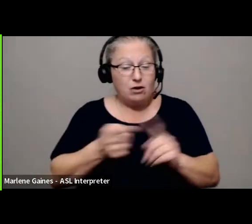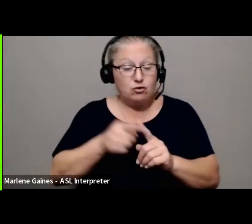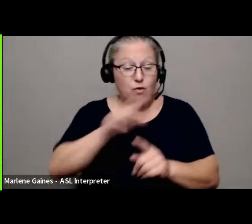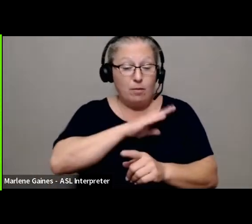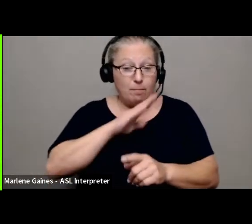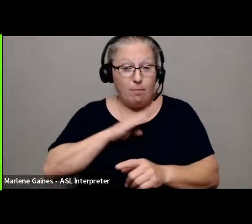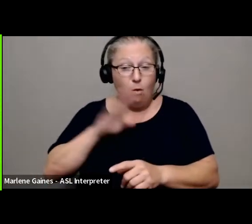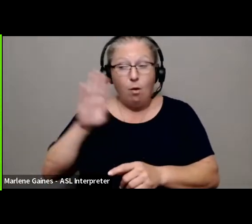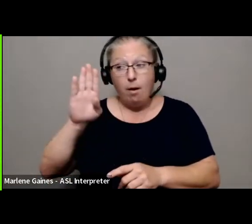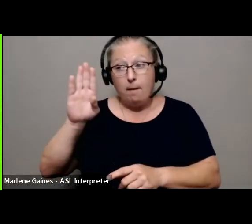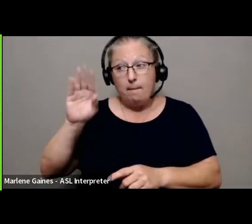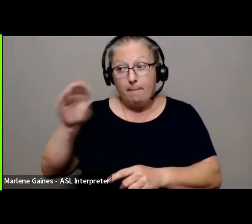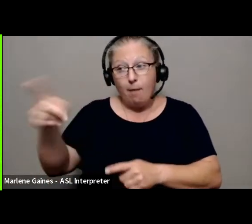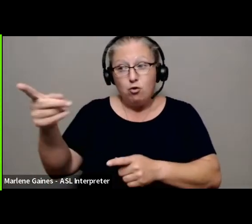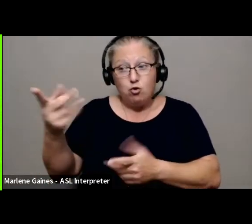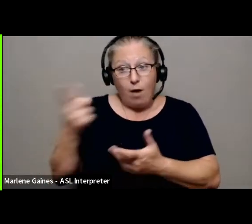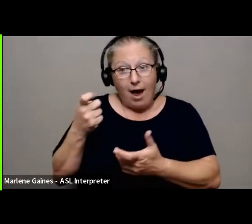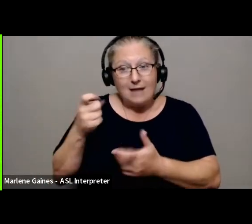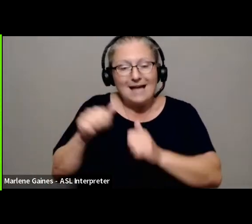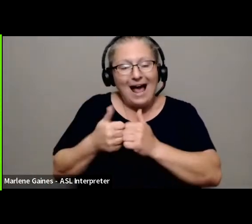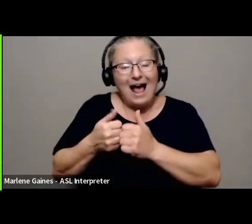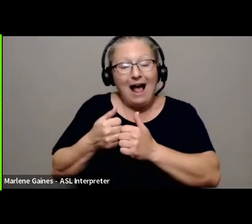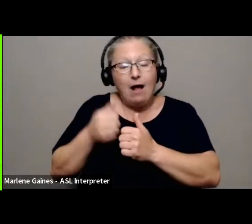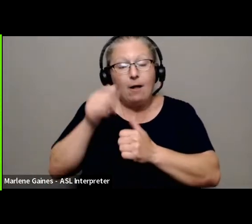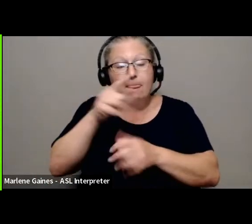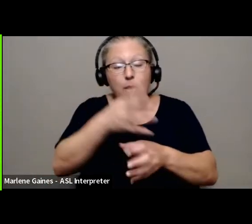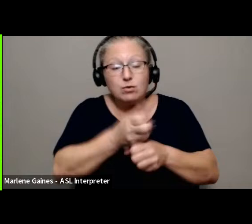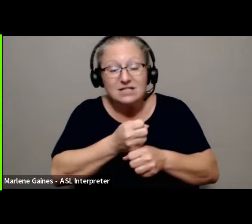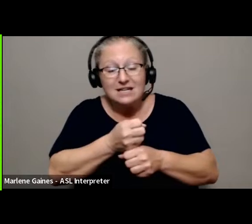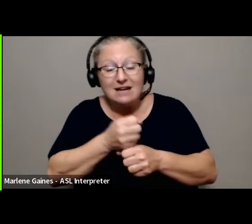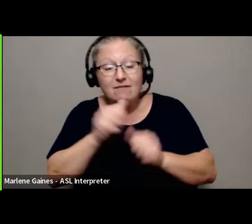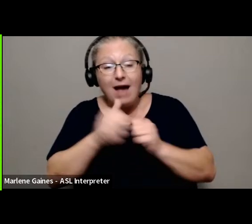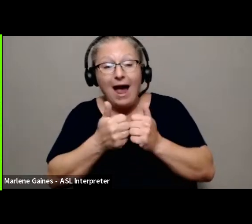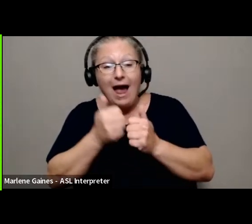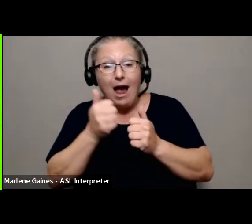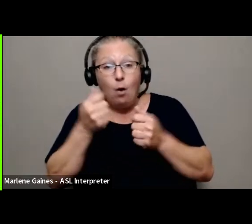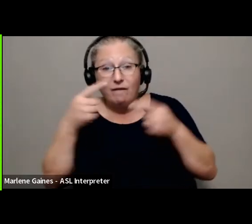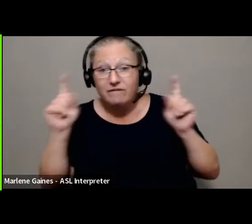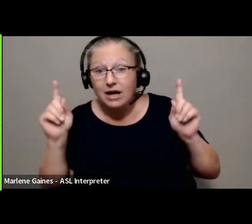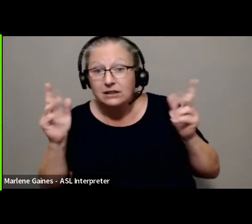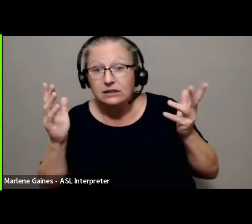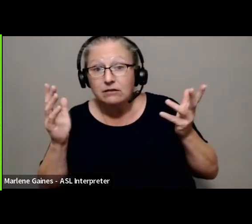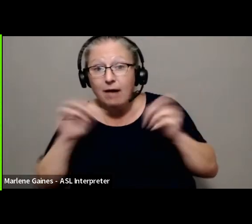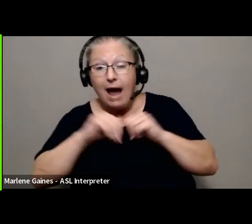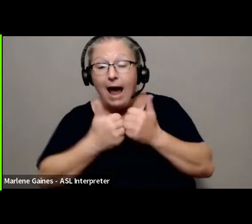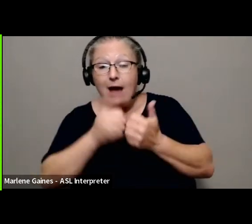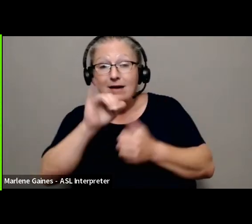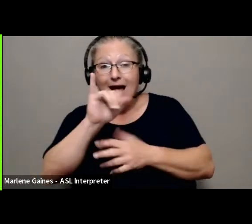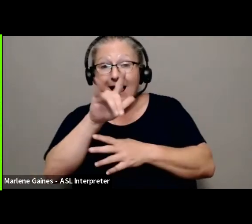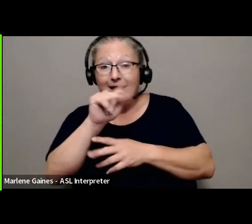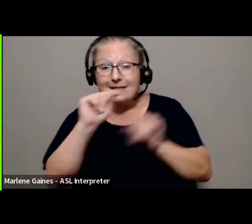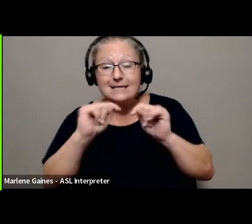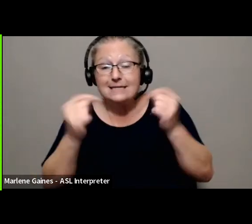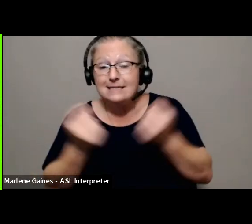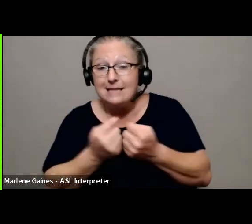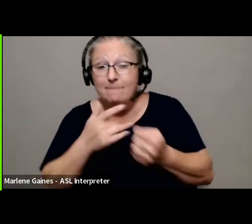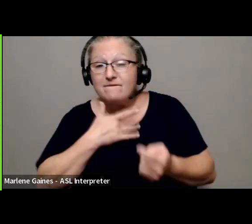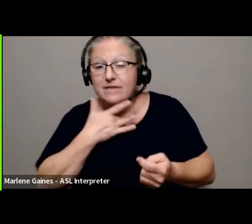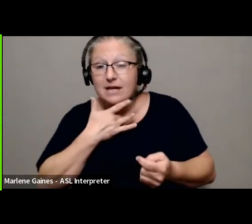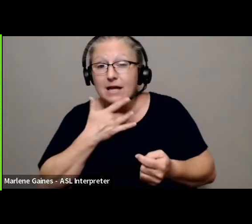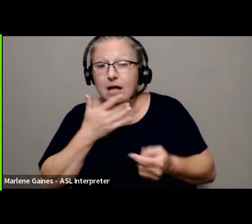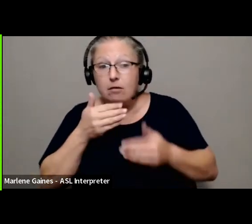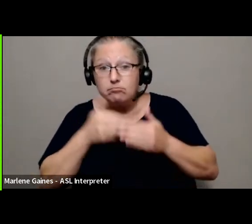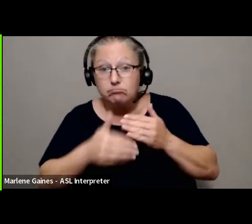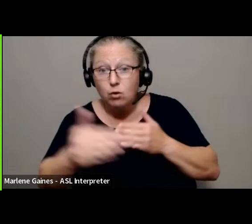this, how they've been received, how effective have they become, how does the ILT team feel